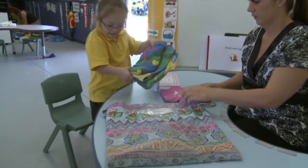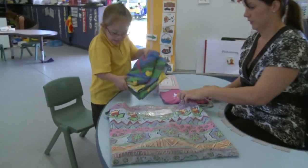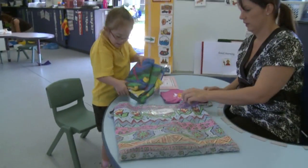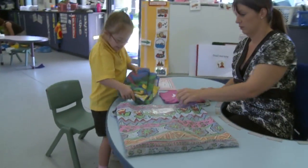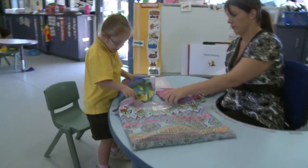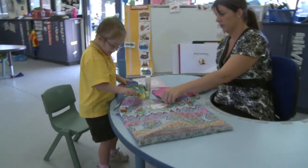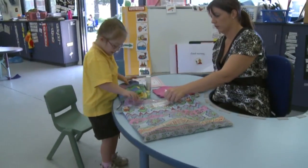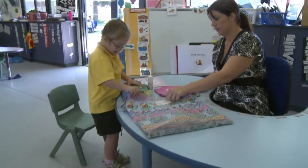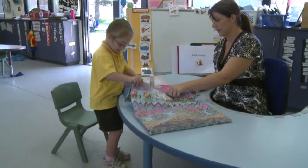Can you pop it in your bag?